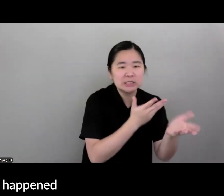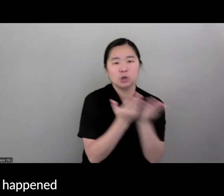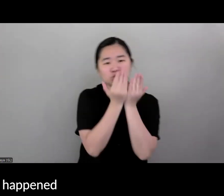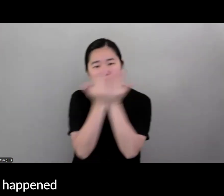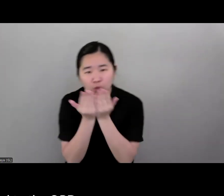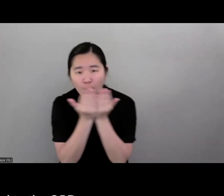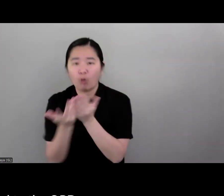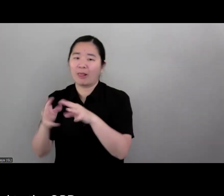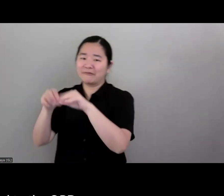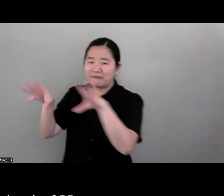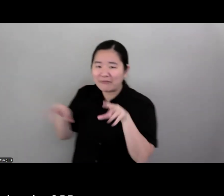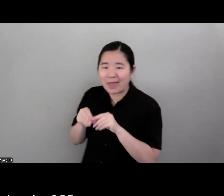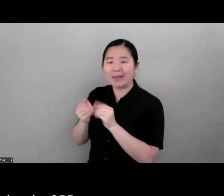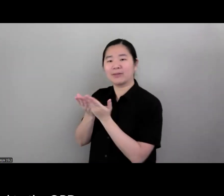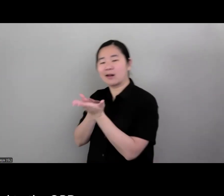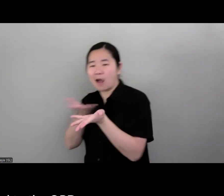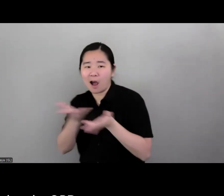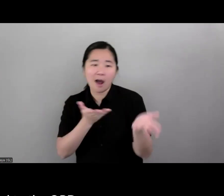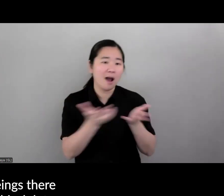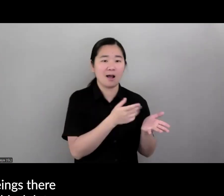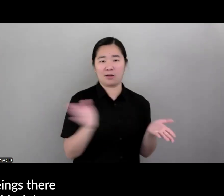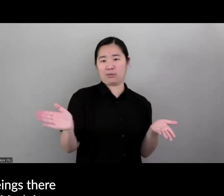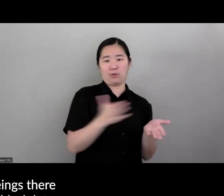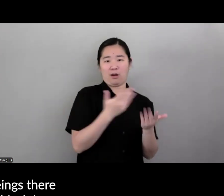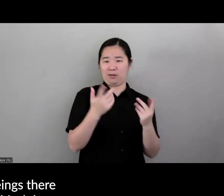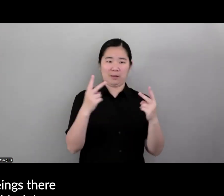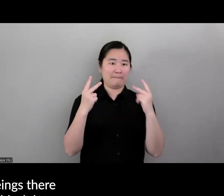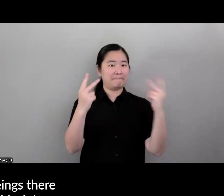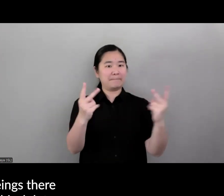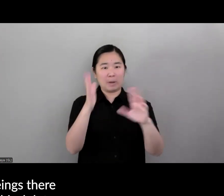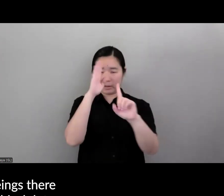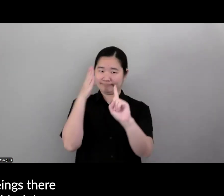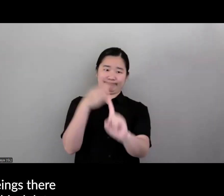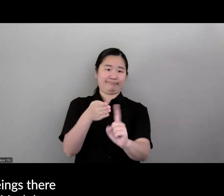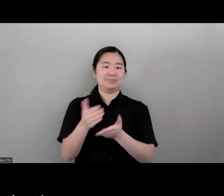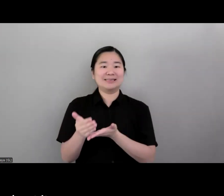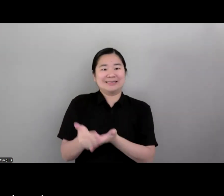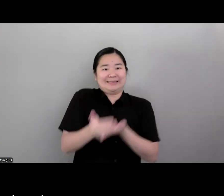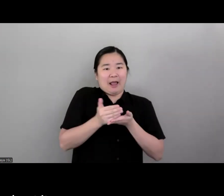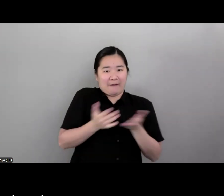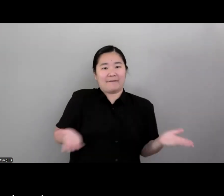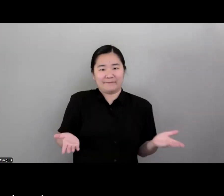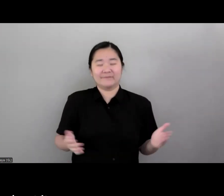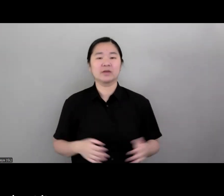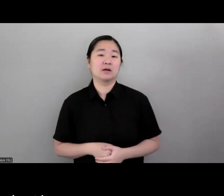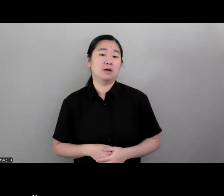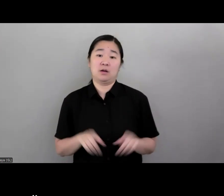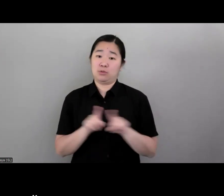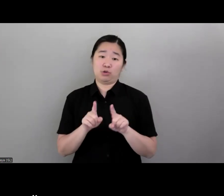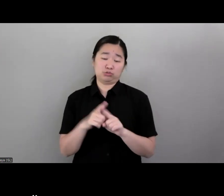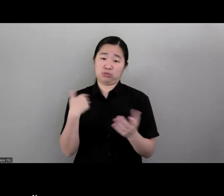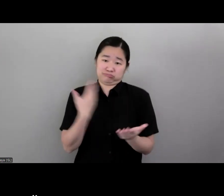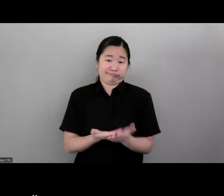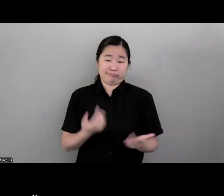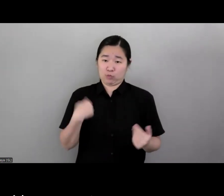outside of the program but has been reported to the OPD. And as human beings, there is a moral and ethical duty to do something about it.